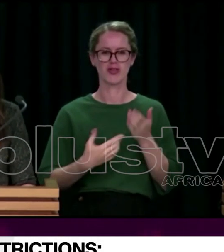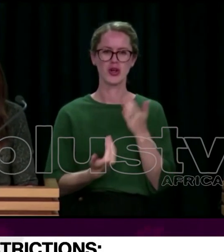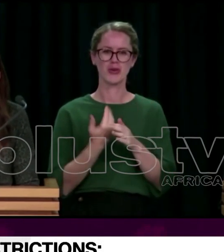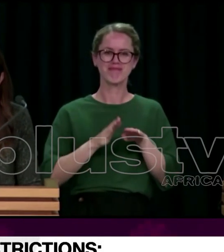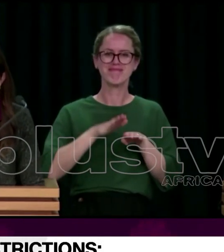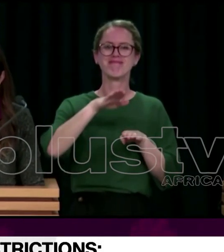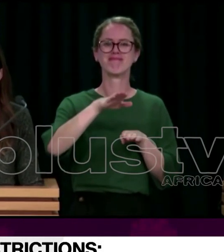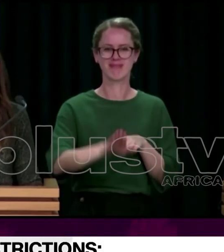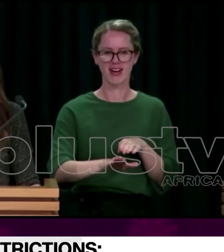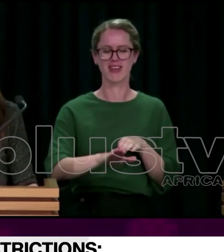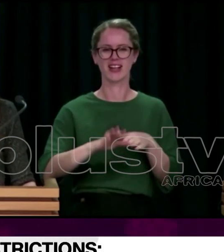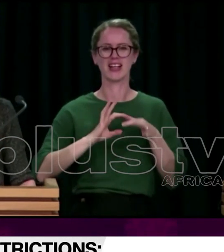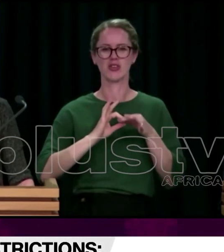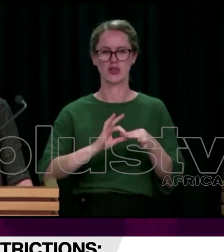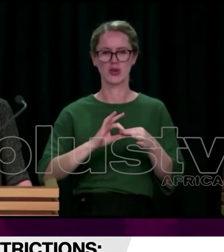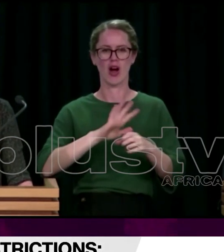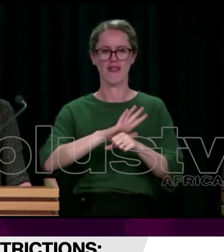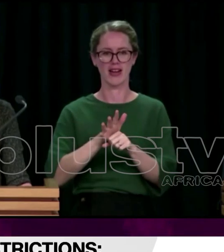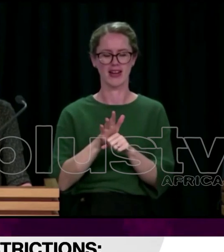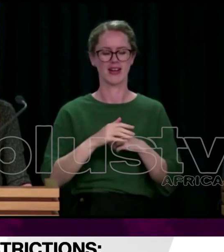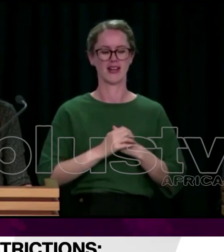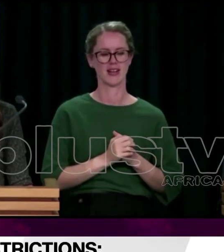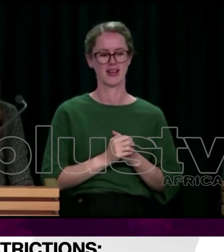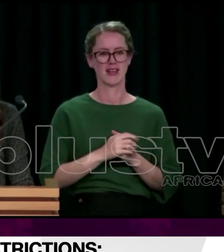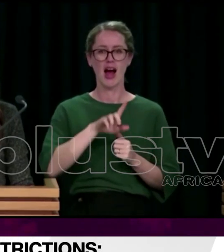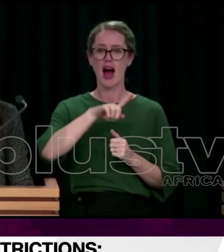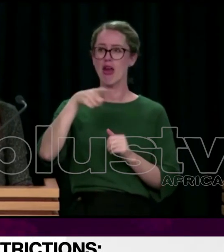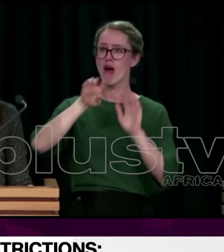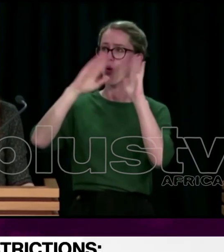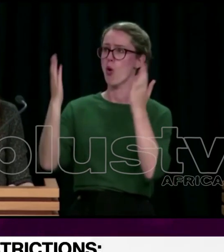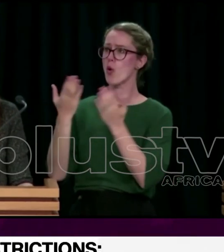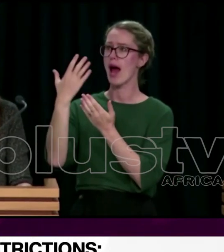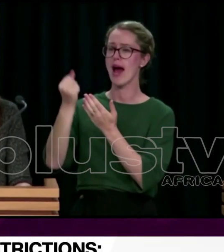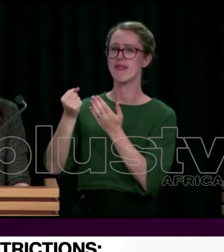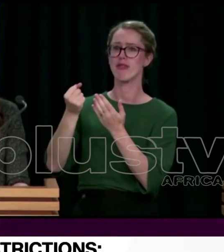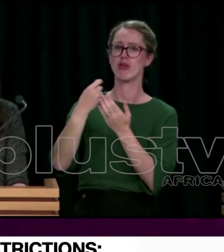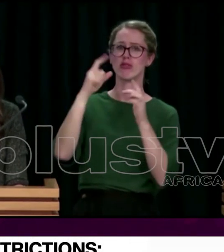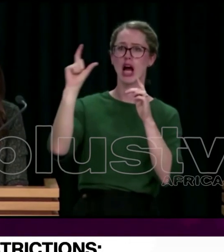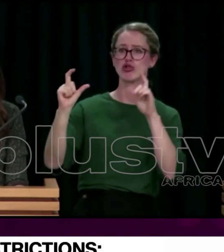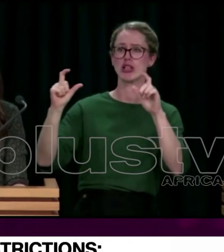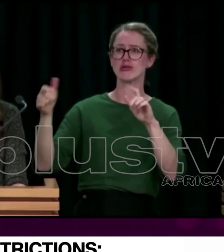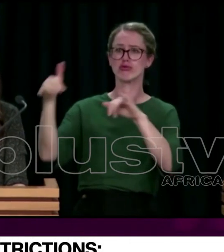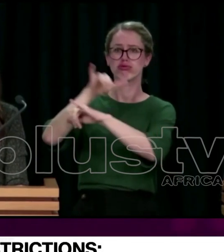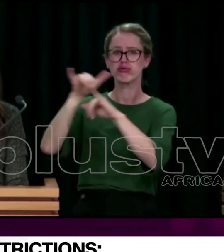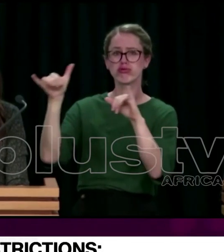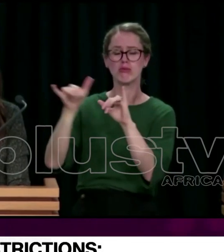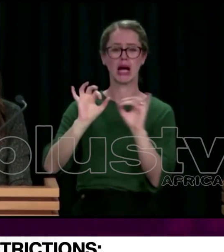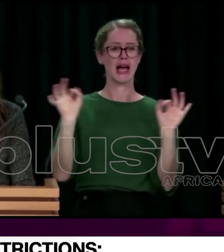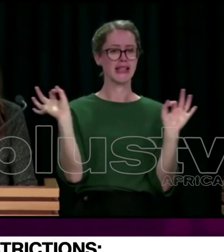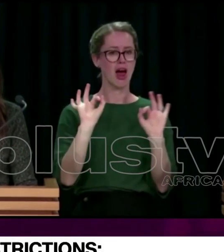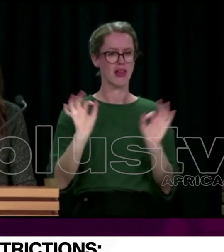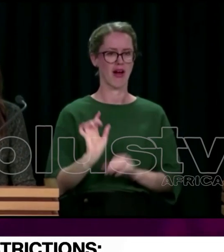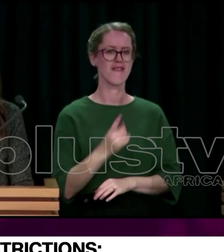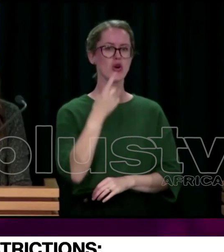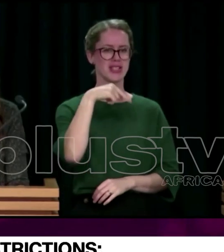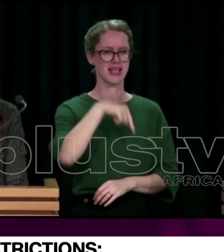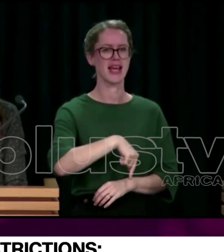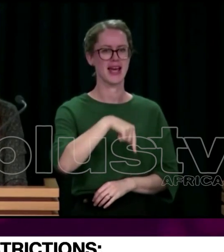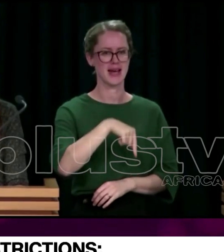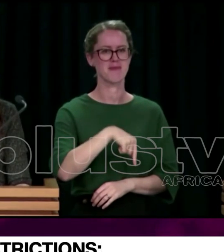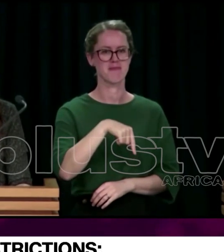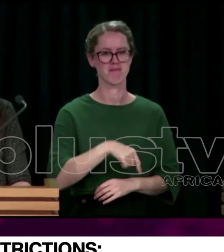and represents an arrangement I do not believe we have seen in any other part of the world. That is, safely opening up international travel to